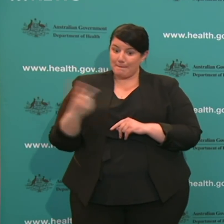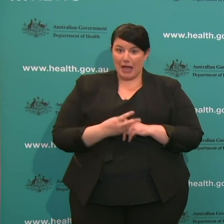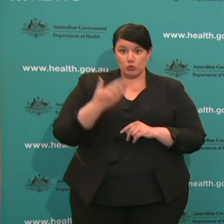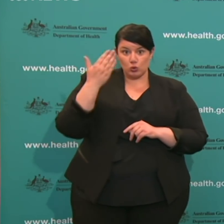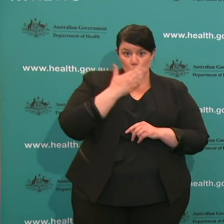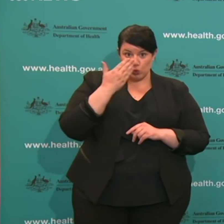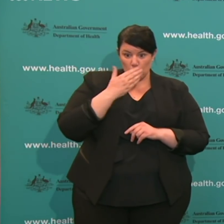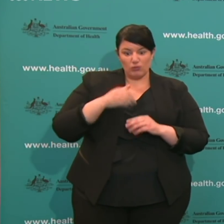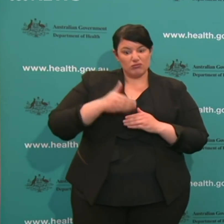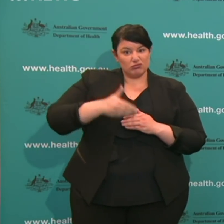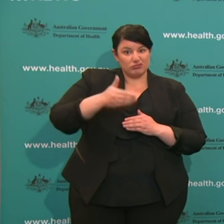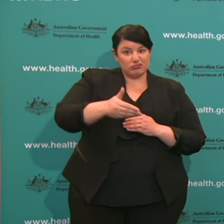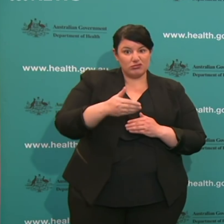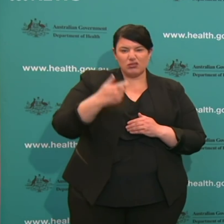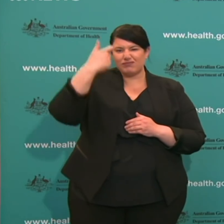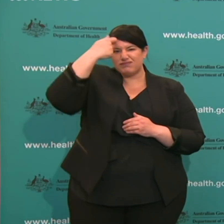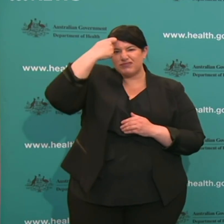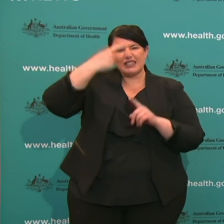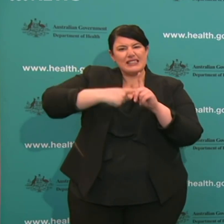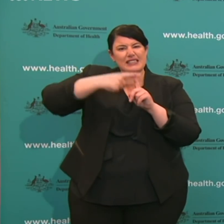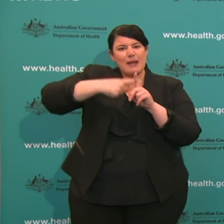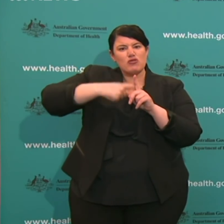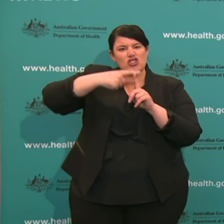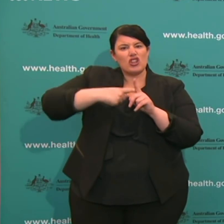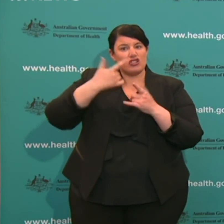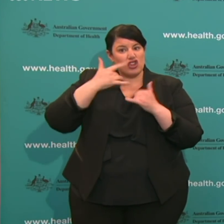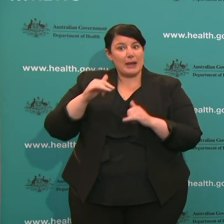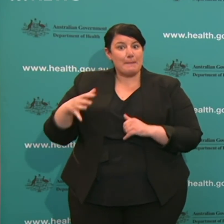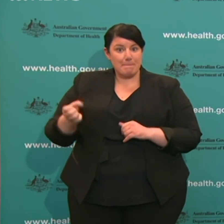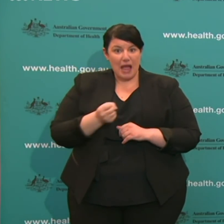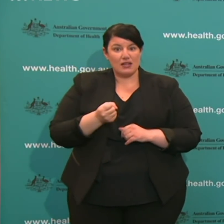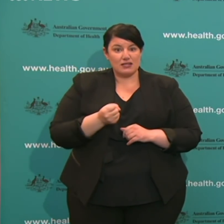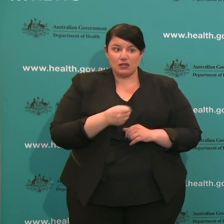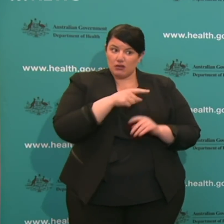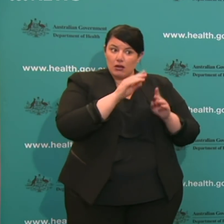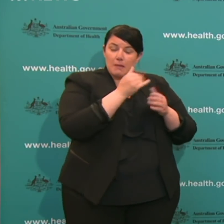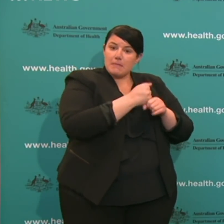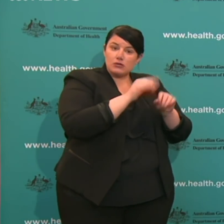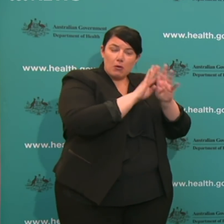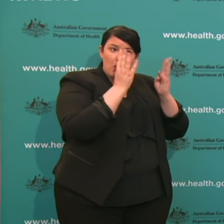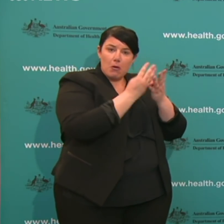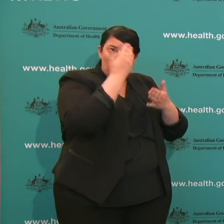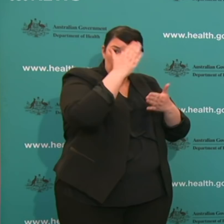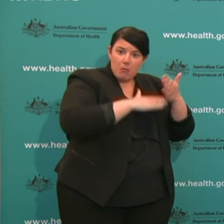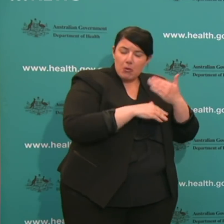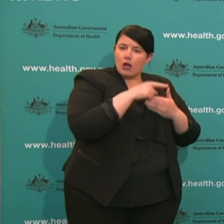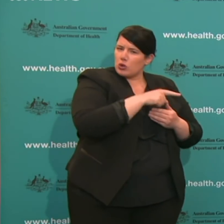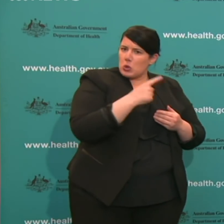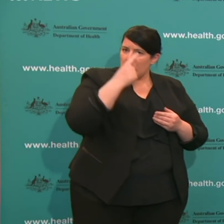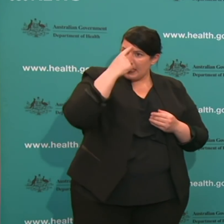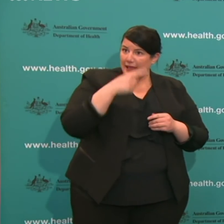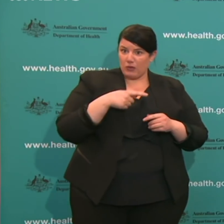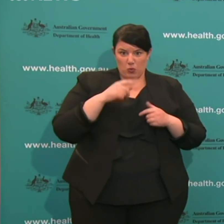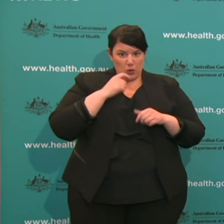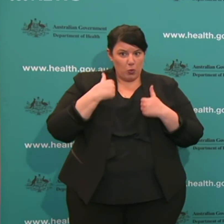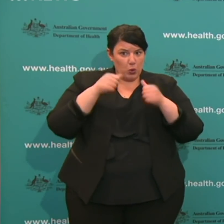coming weeks, what's the advice from the AHPC around the effectiveness of temperature testing, and are there any other scenarios where you would like to see